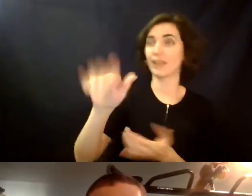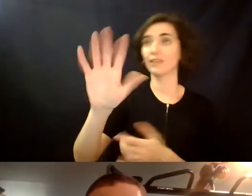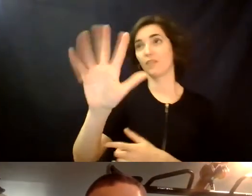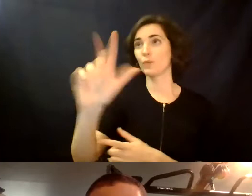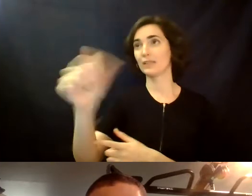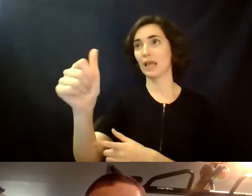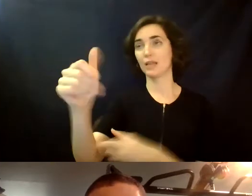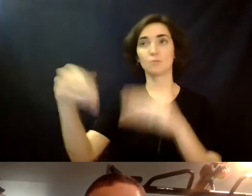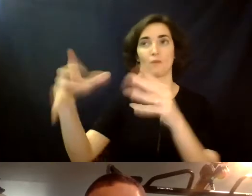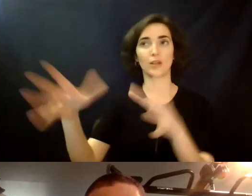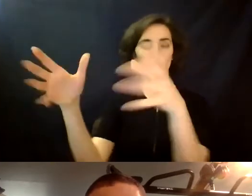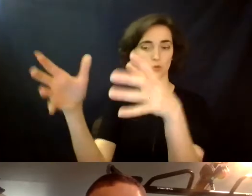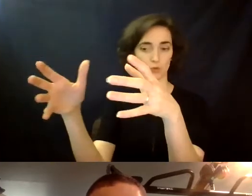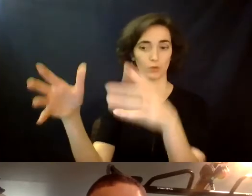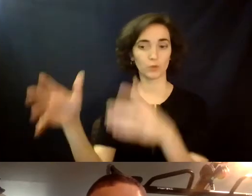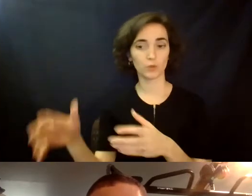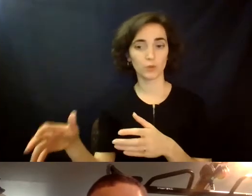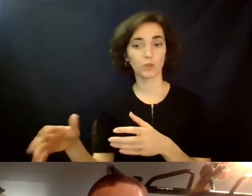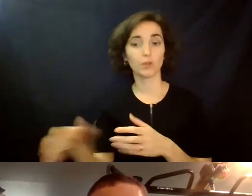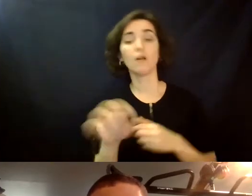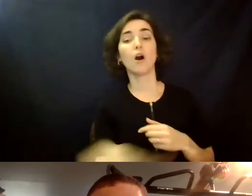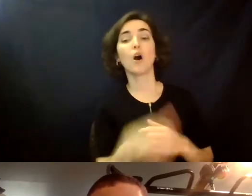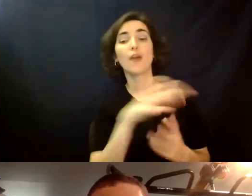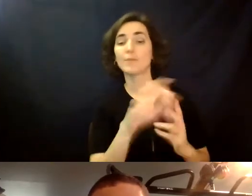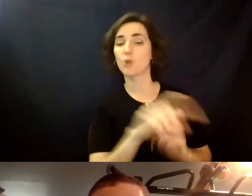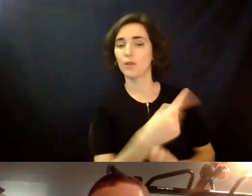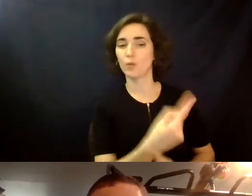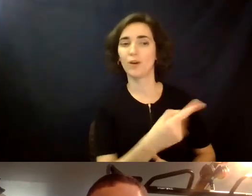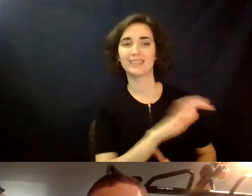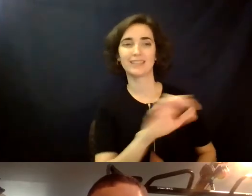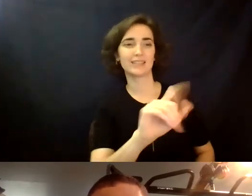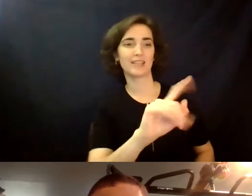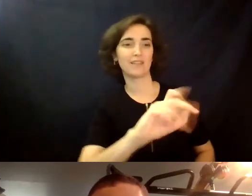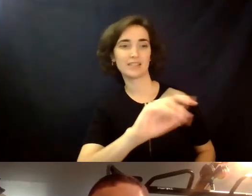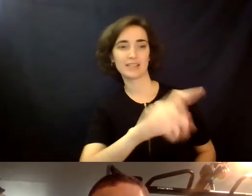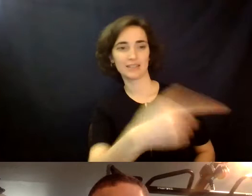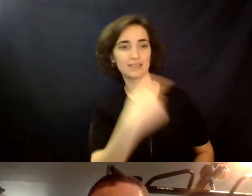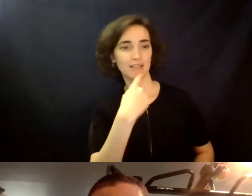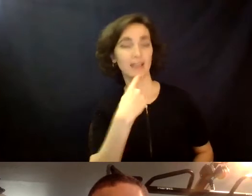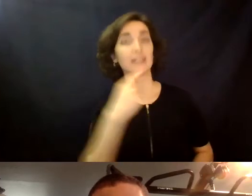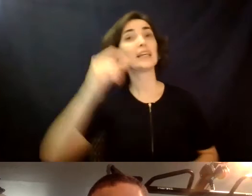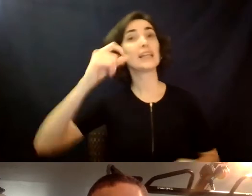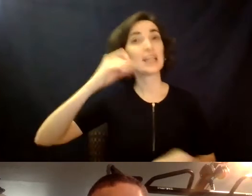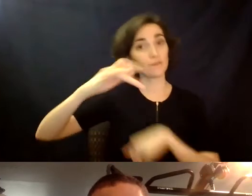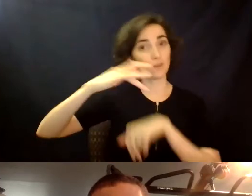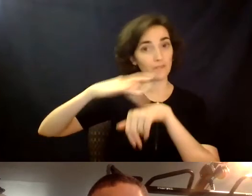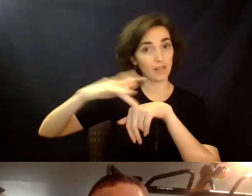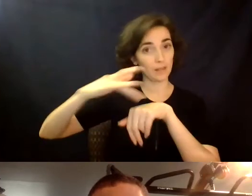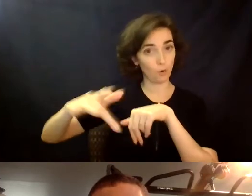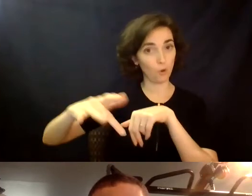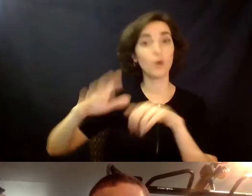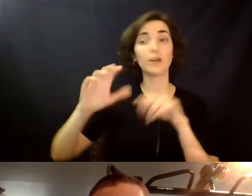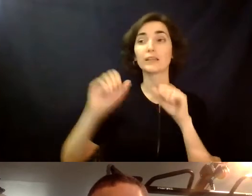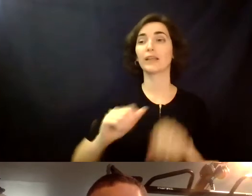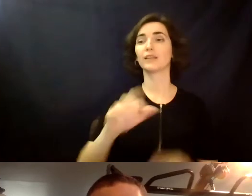that. And the only other option, like Stephanie said, was that if available, you could get a rural transit